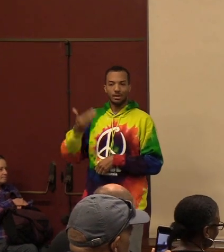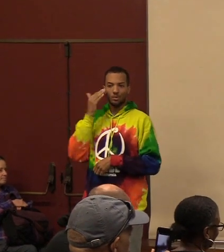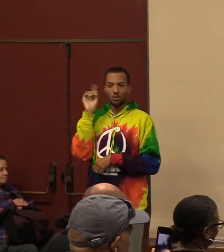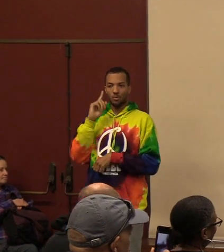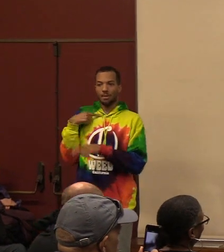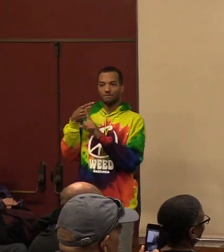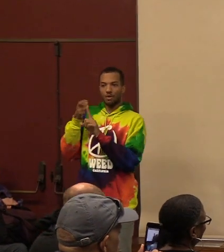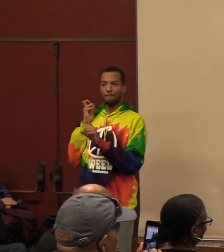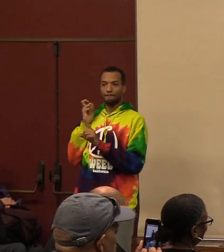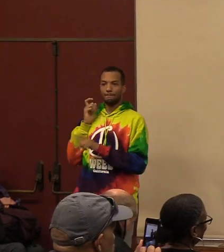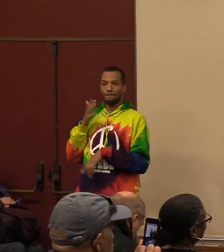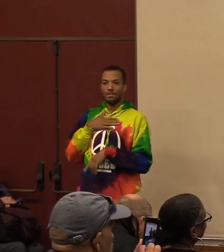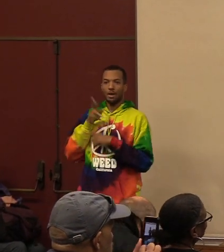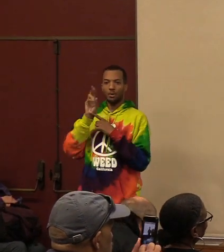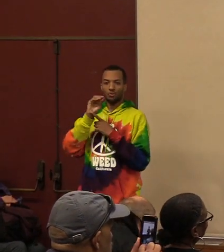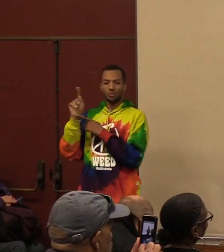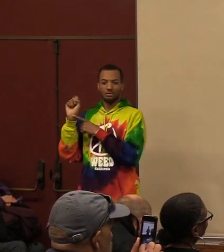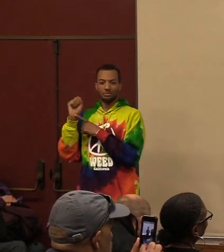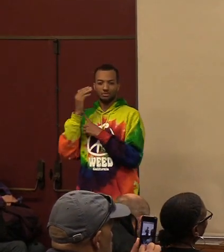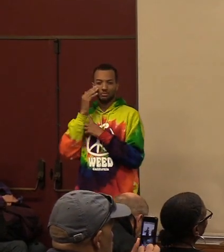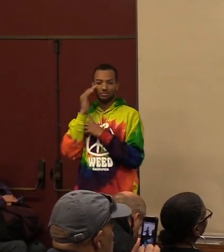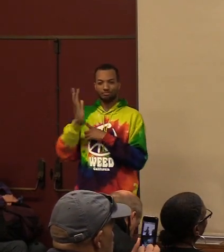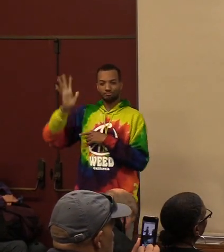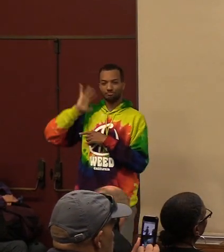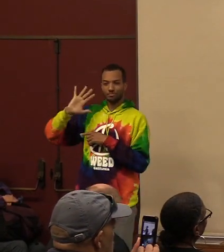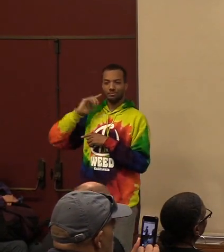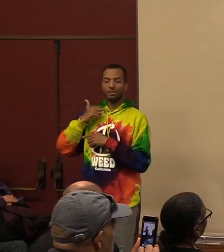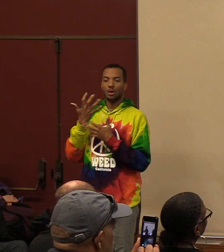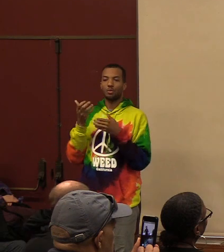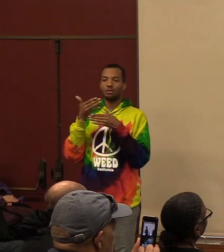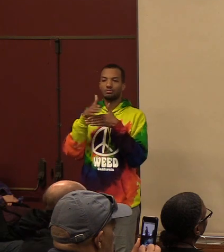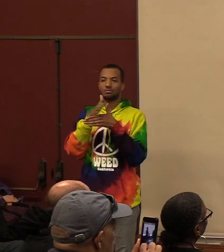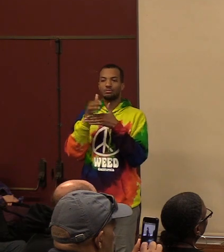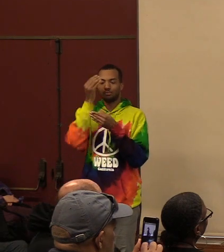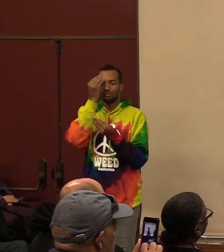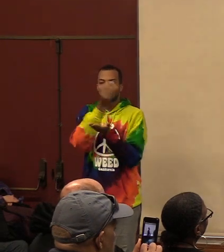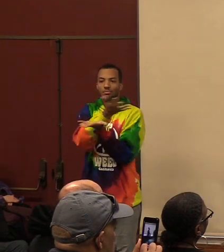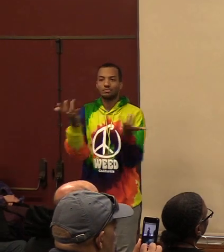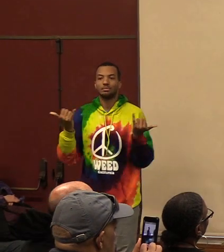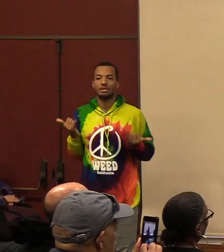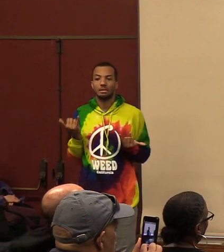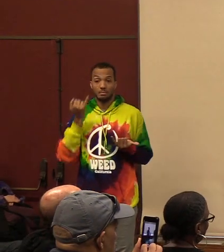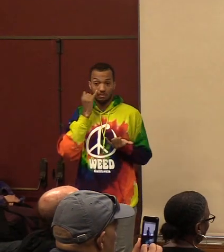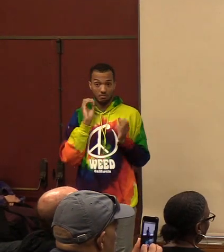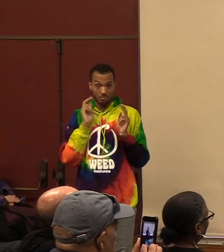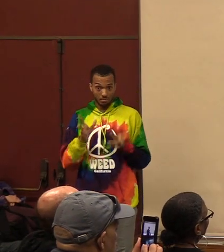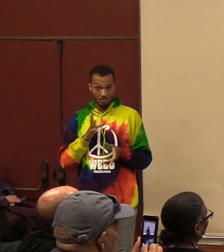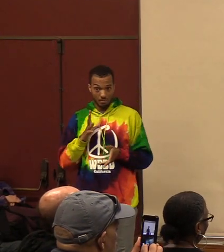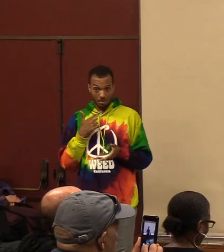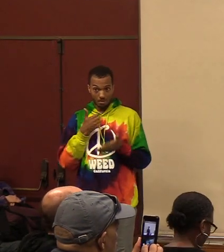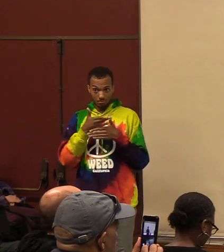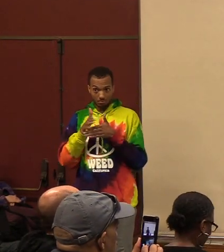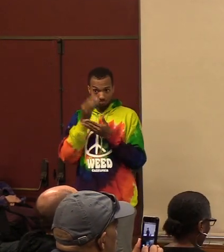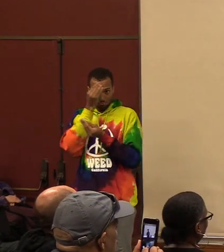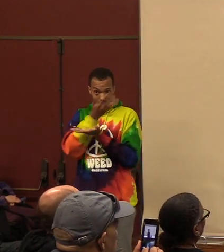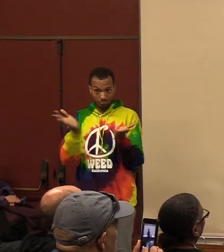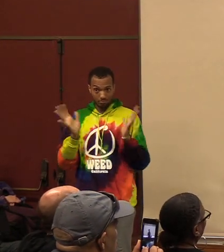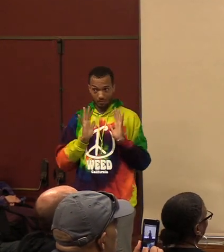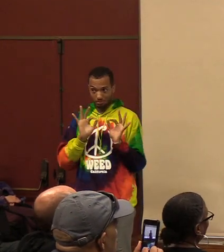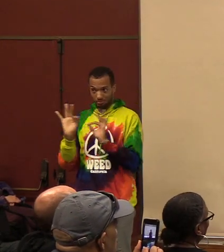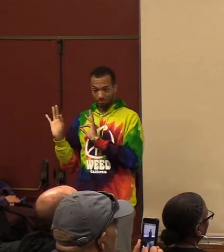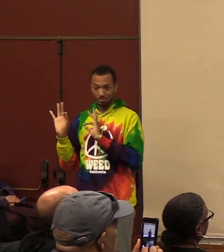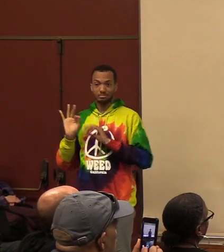came from. And that's what I want to share with you today, if it's okay. It's okay. It's okay? All right,